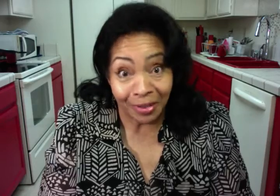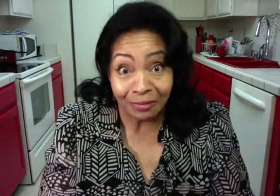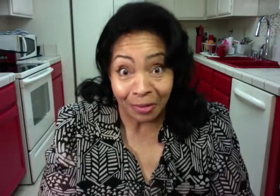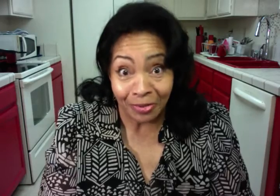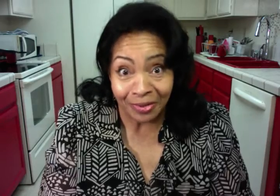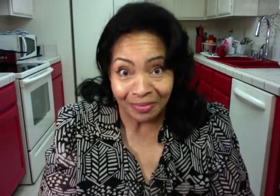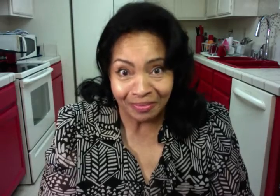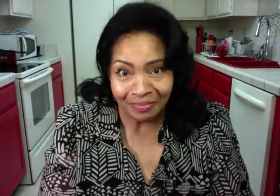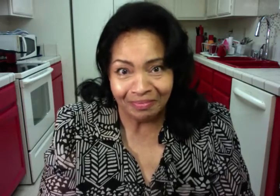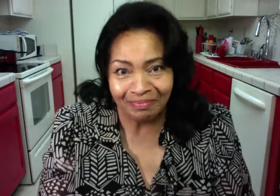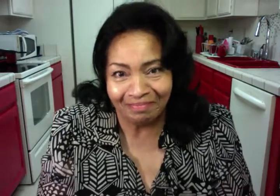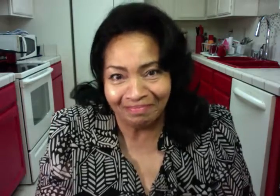spoken You hear me